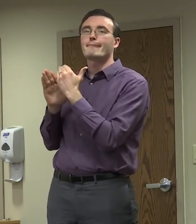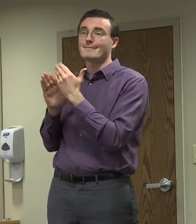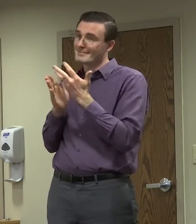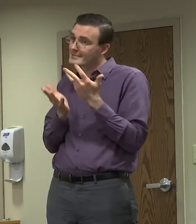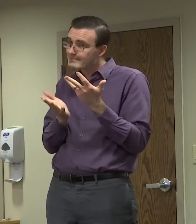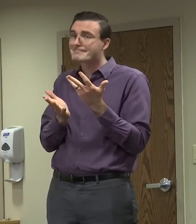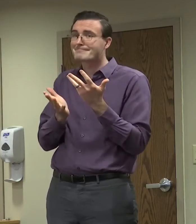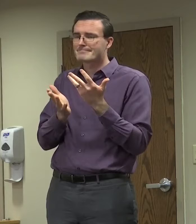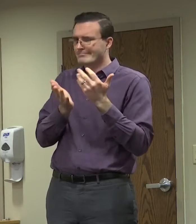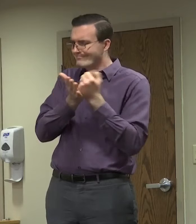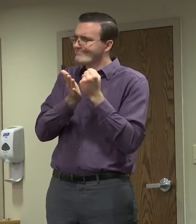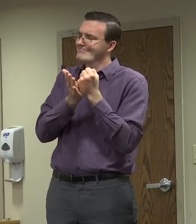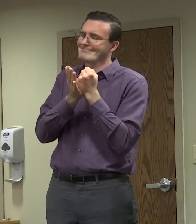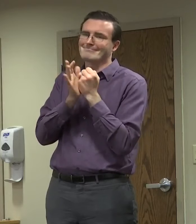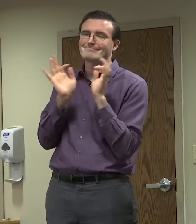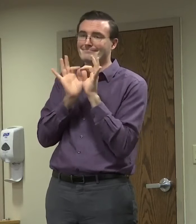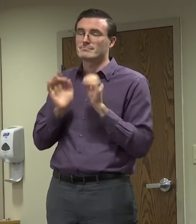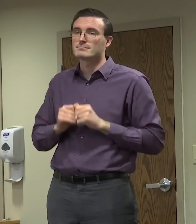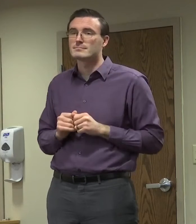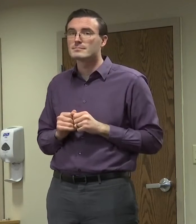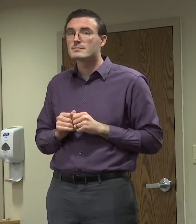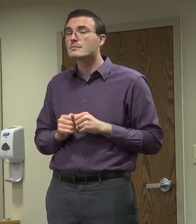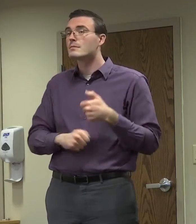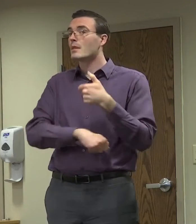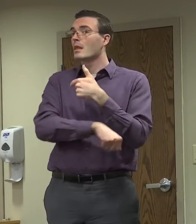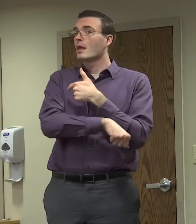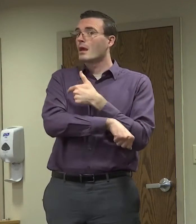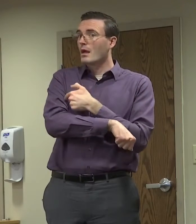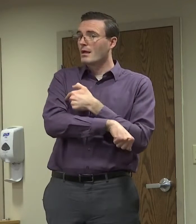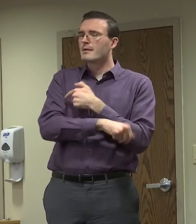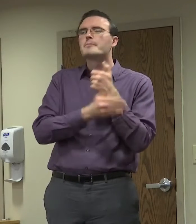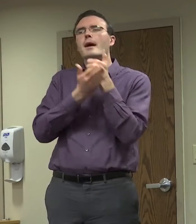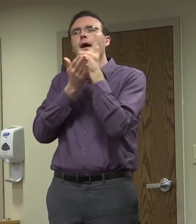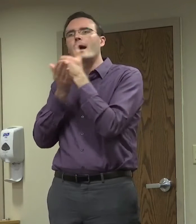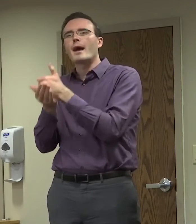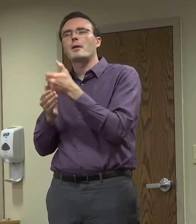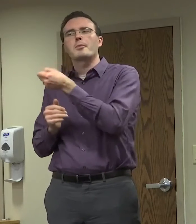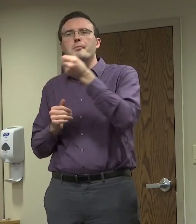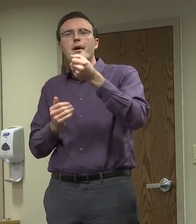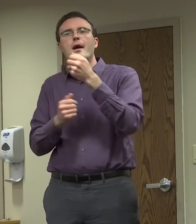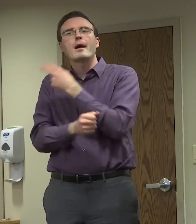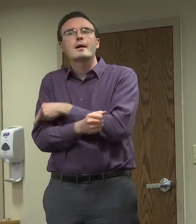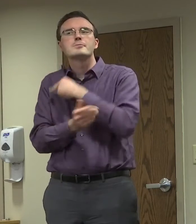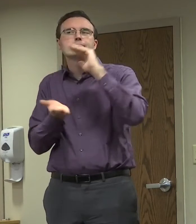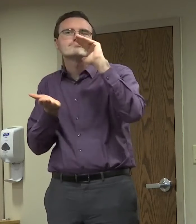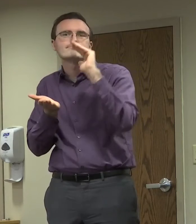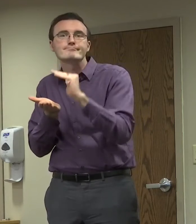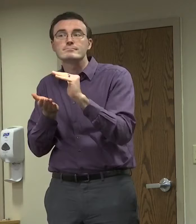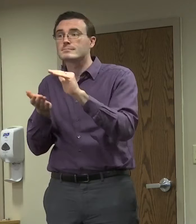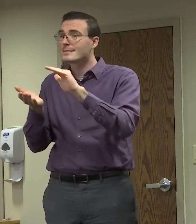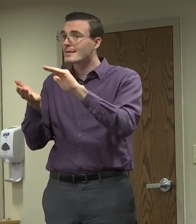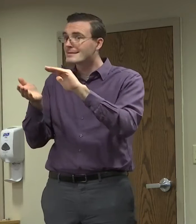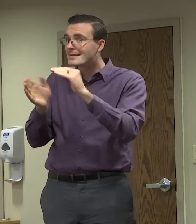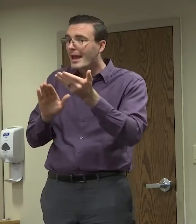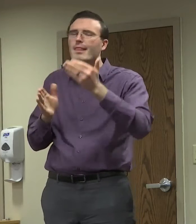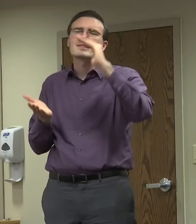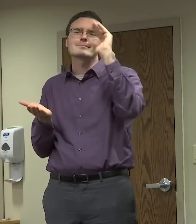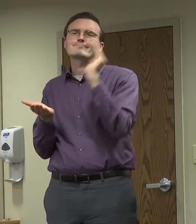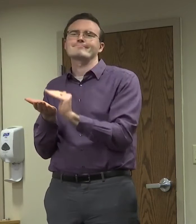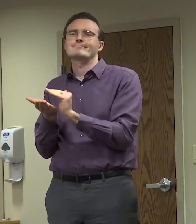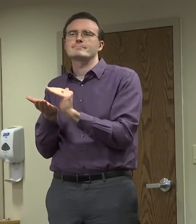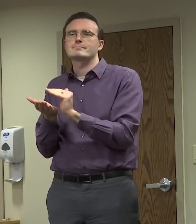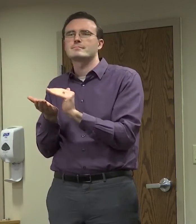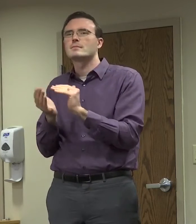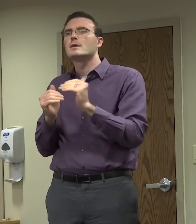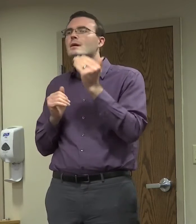are effective at preventing hospitalizations and death. I know that we've talked a little bit about, not having choices, but try not